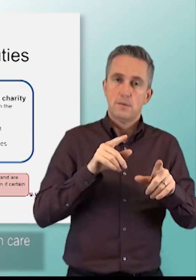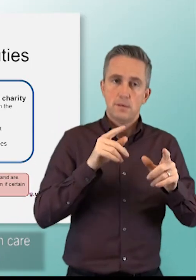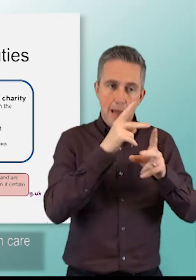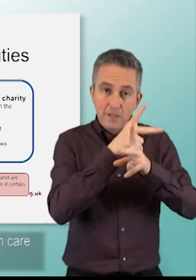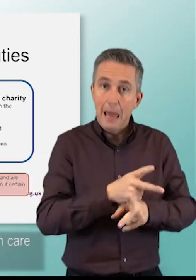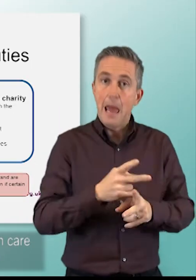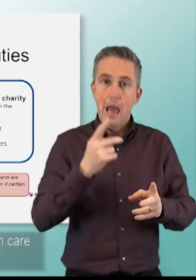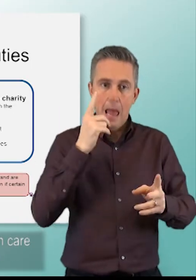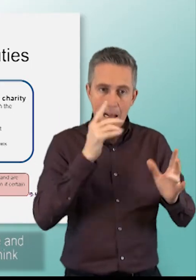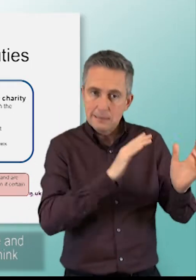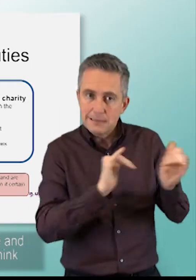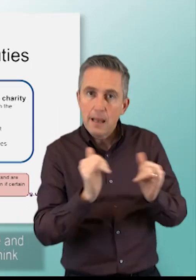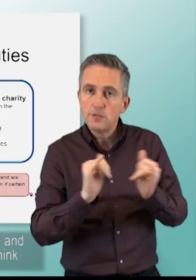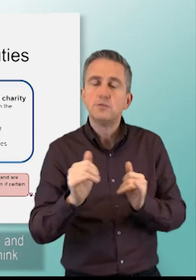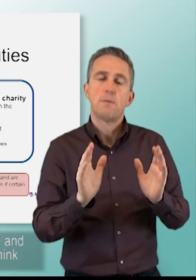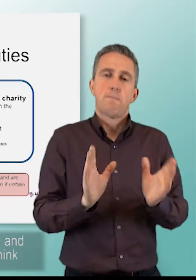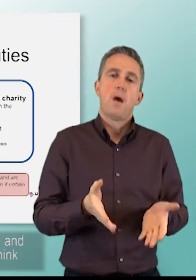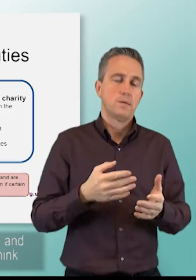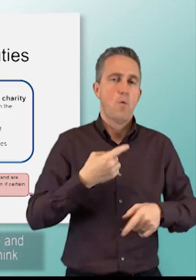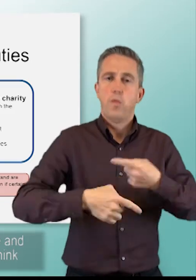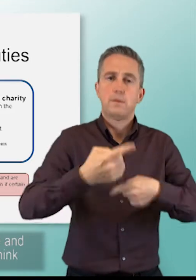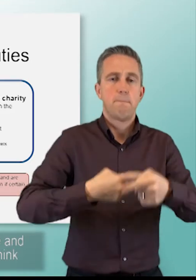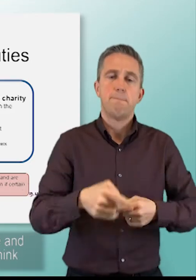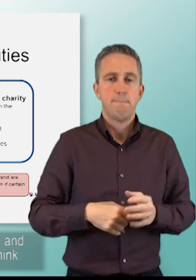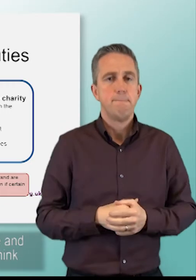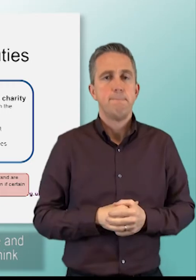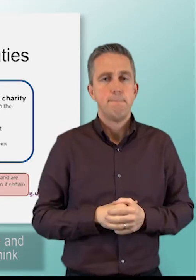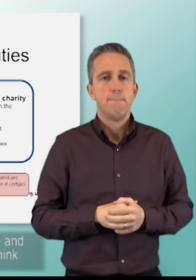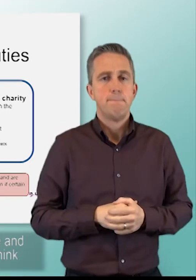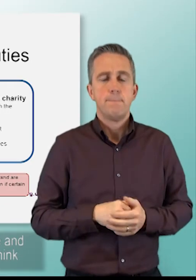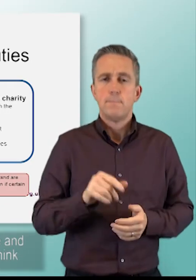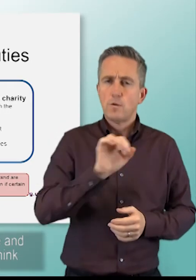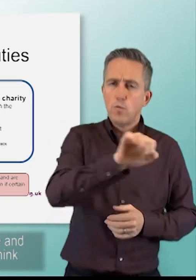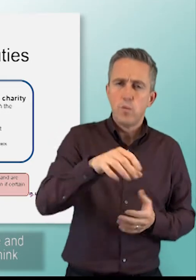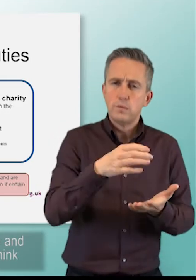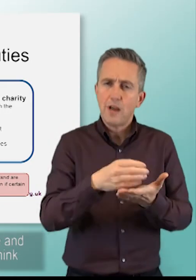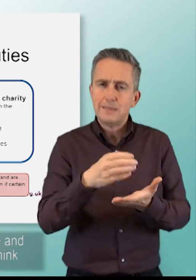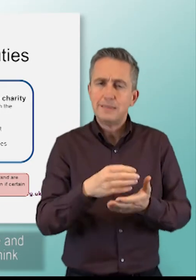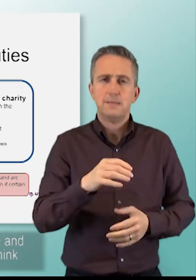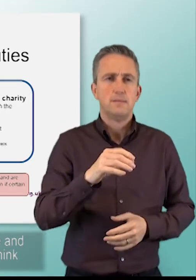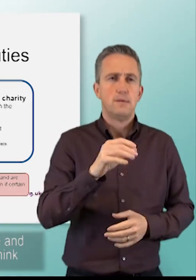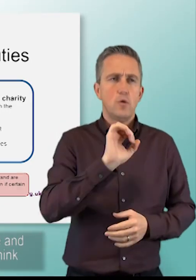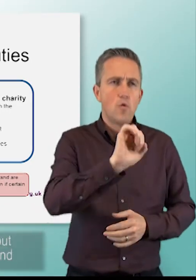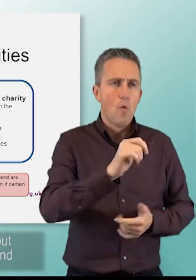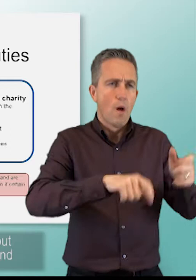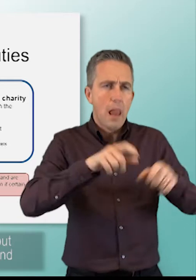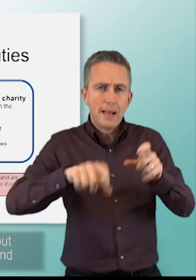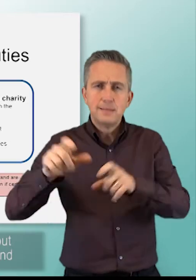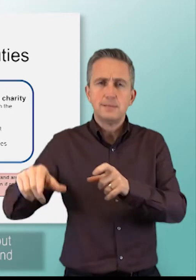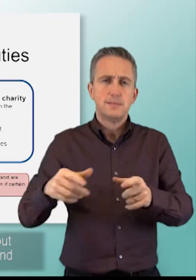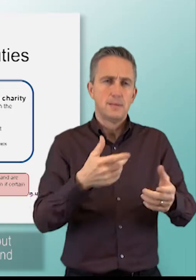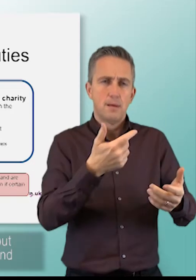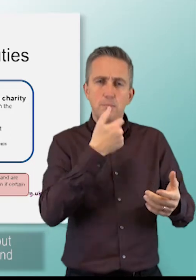and diligence. First of all, you must act in the interest of the charity, but you must act with care and diligence. And if you think about your charity and you think about who you're working